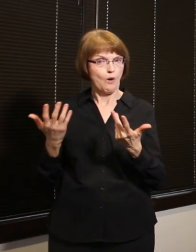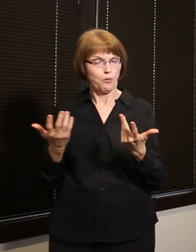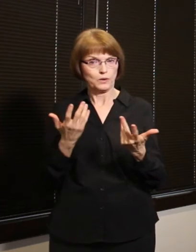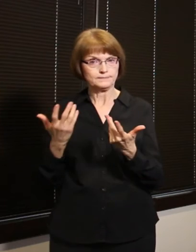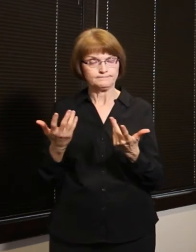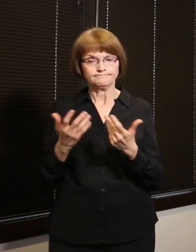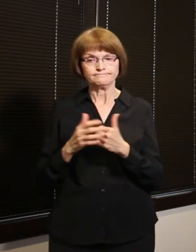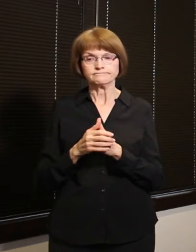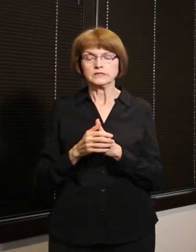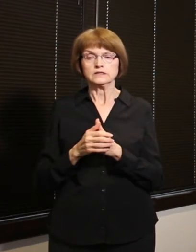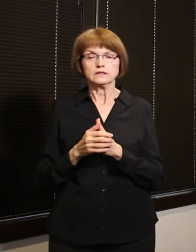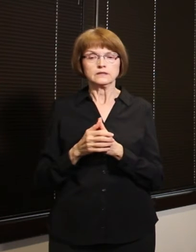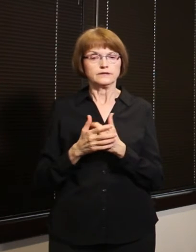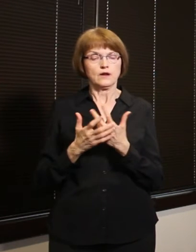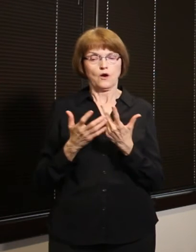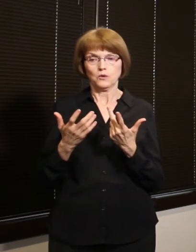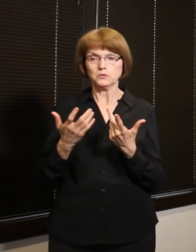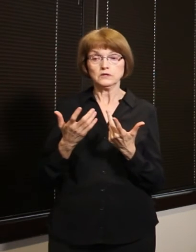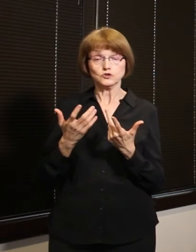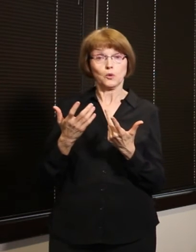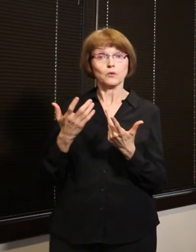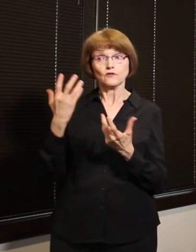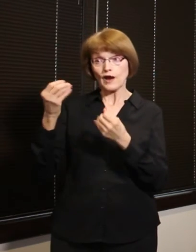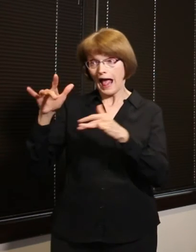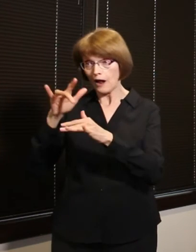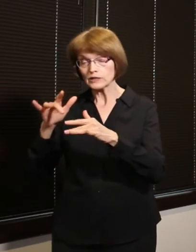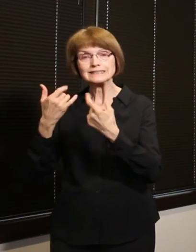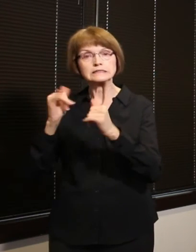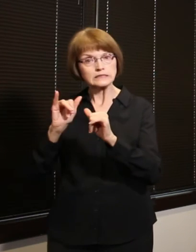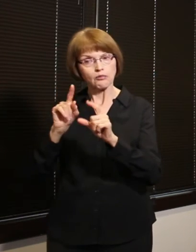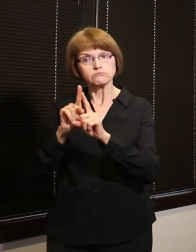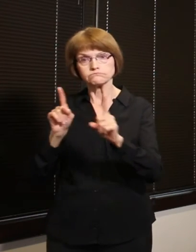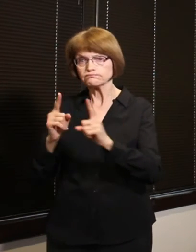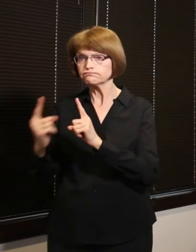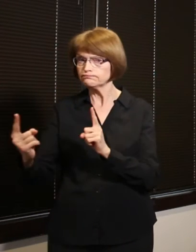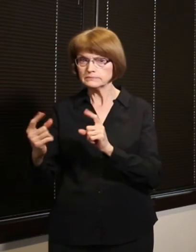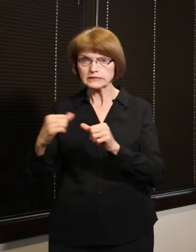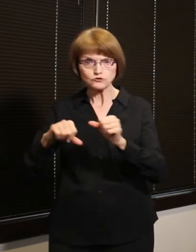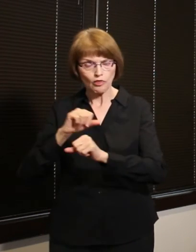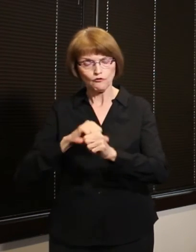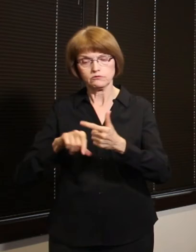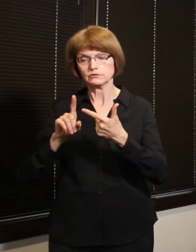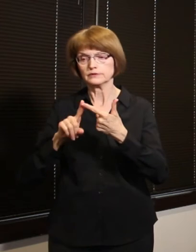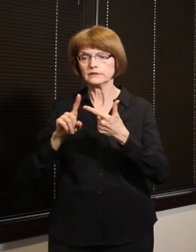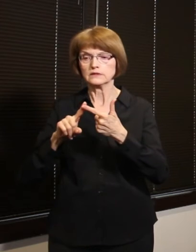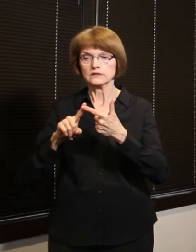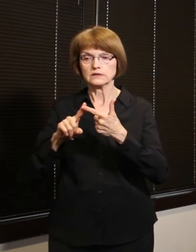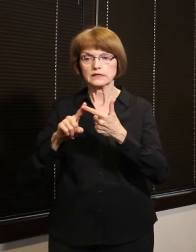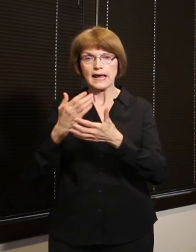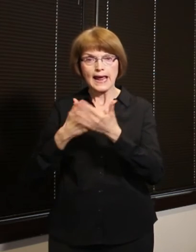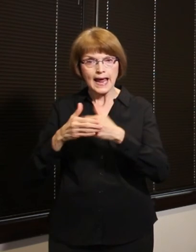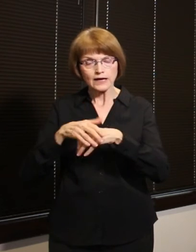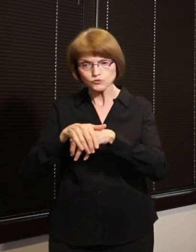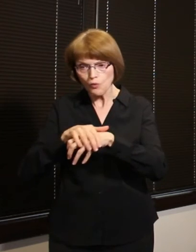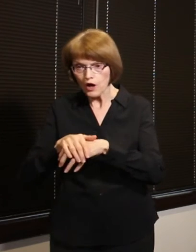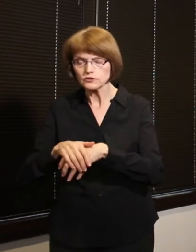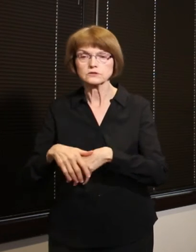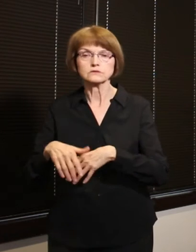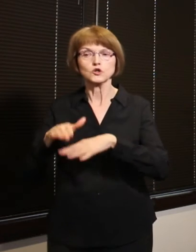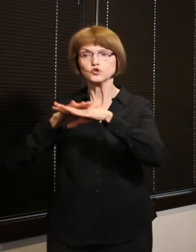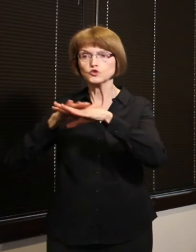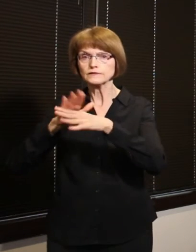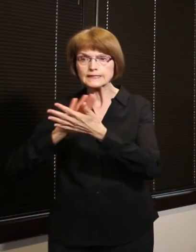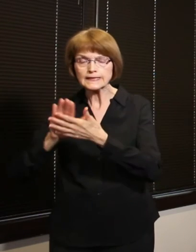as making sure we're still following social distancing rules, making sure we're doing things like washing hands, keeping surfaces